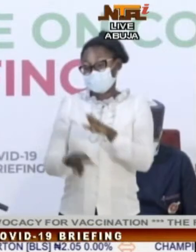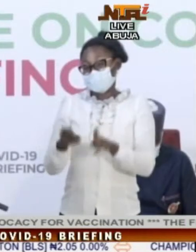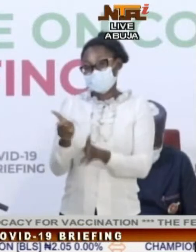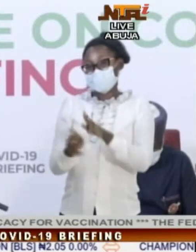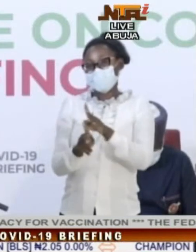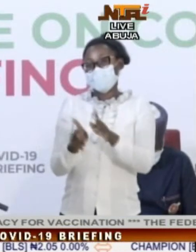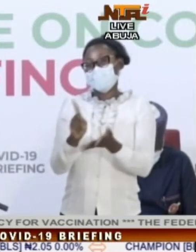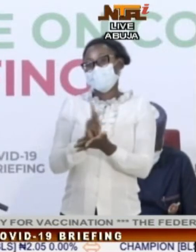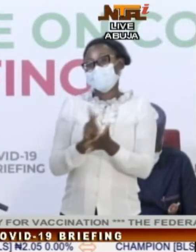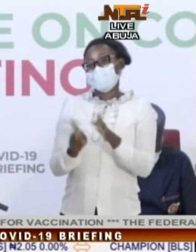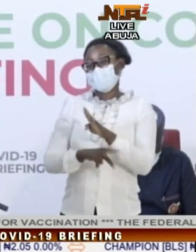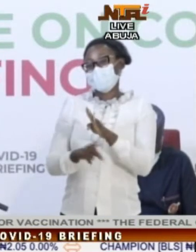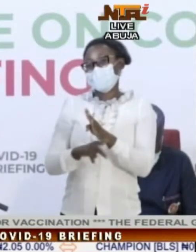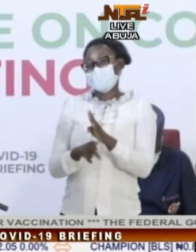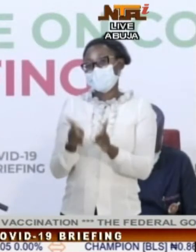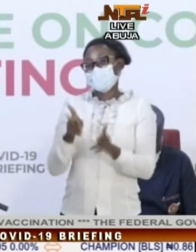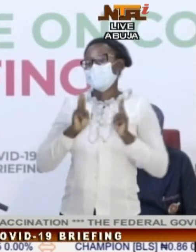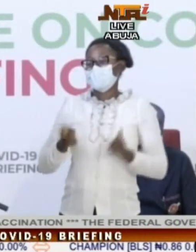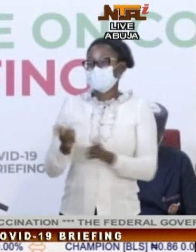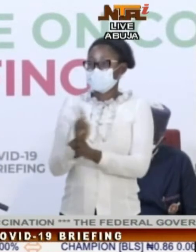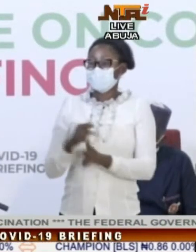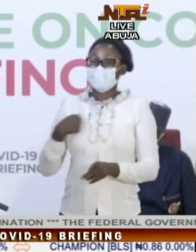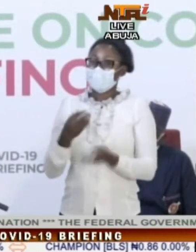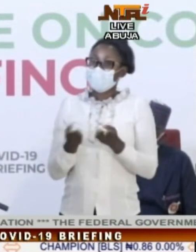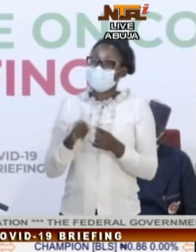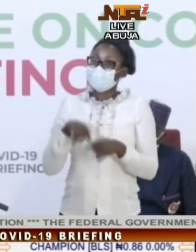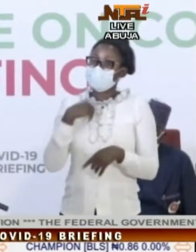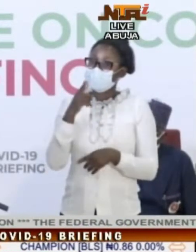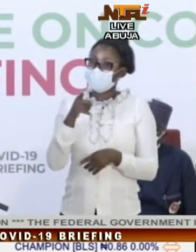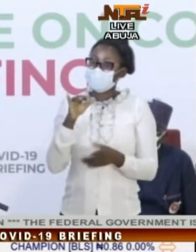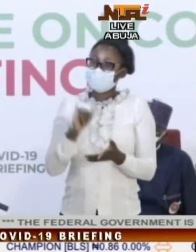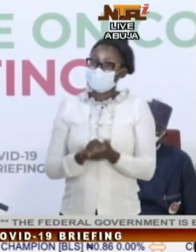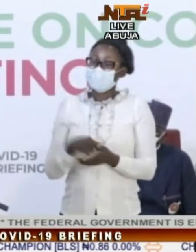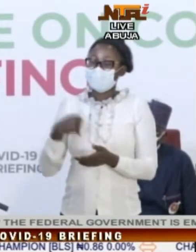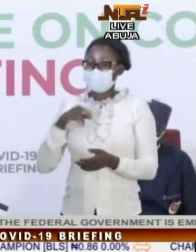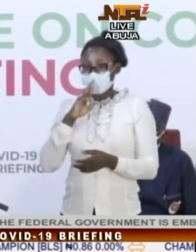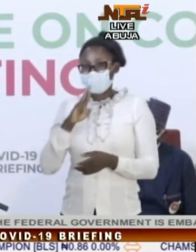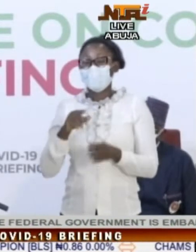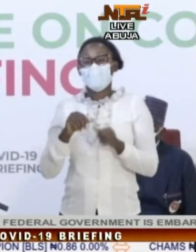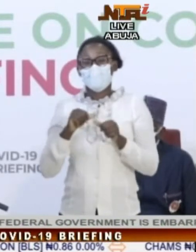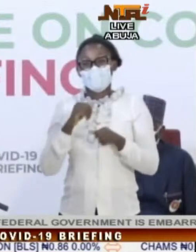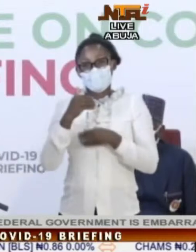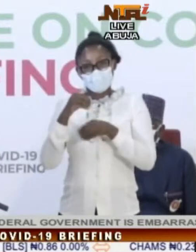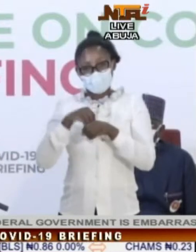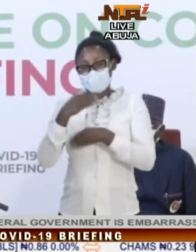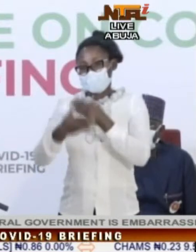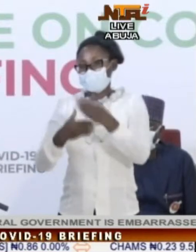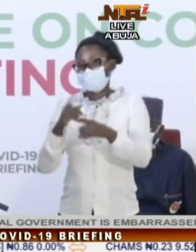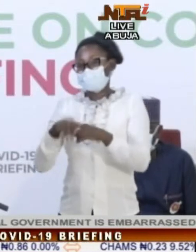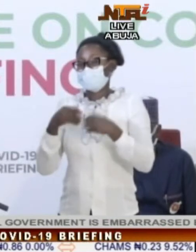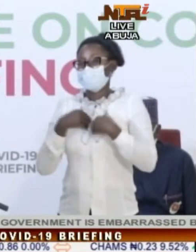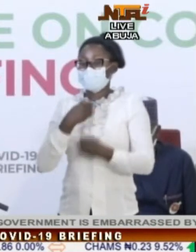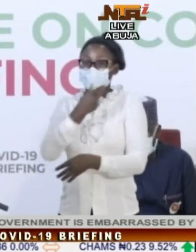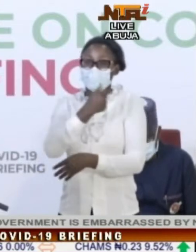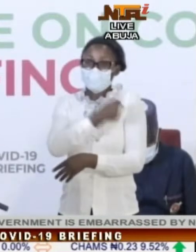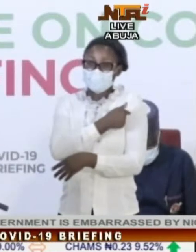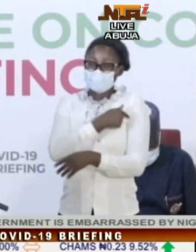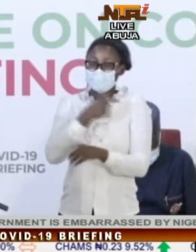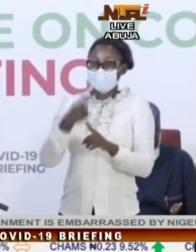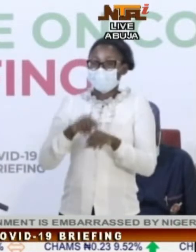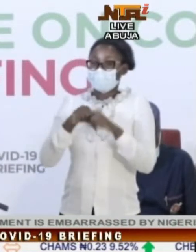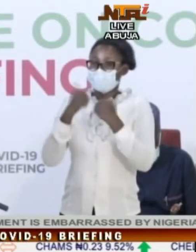to inform you that we are rolling out a vaccine awareness campaign with the agency, and this